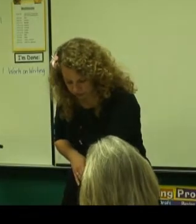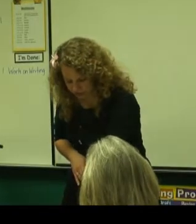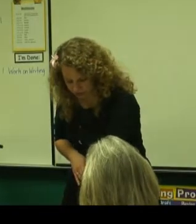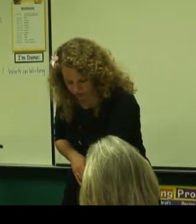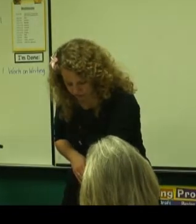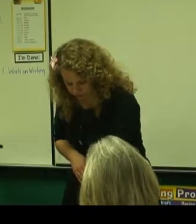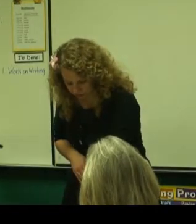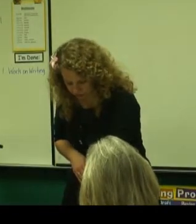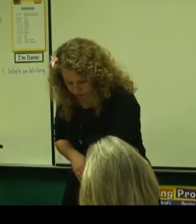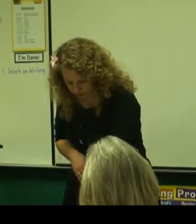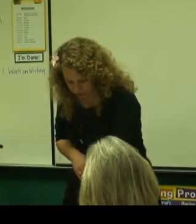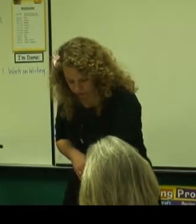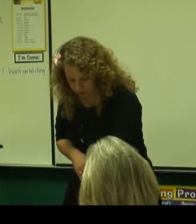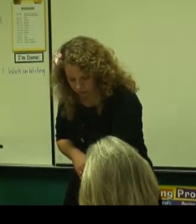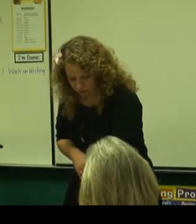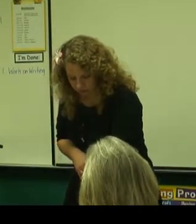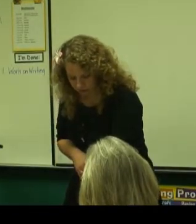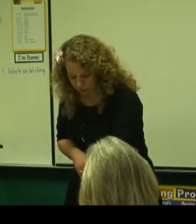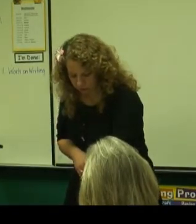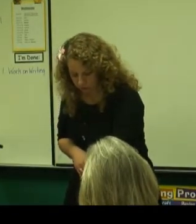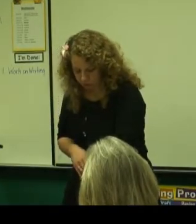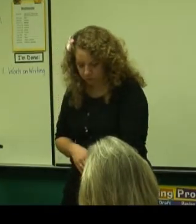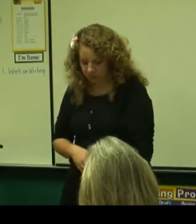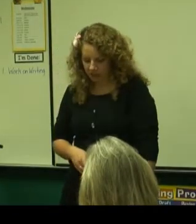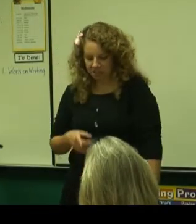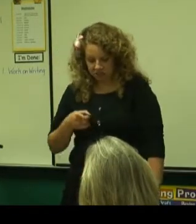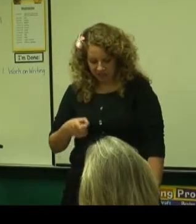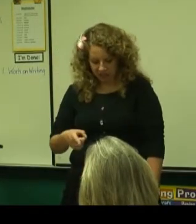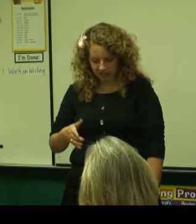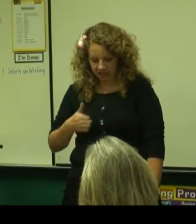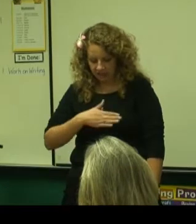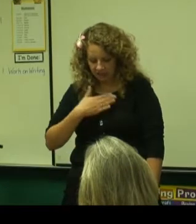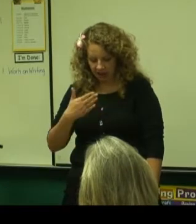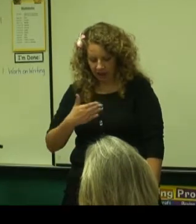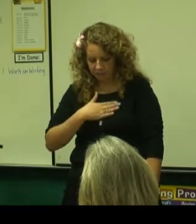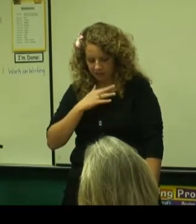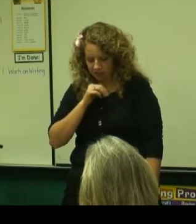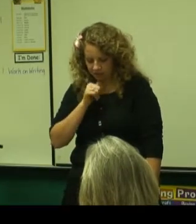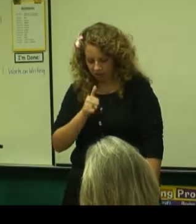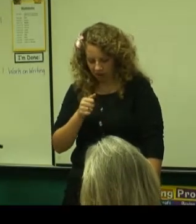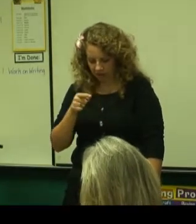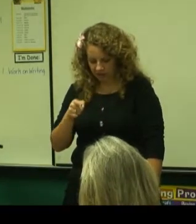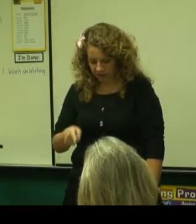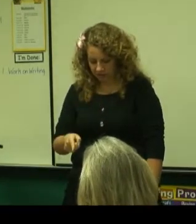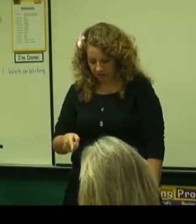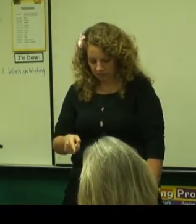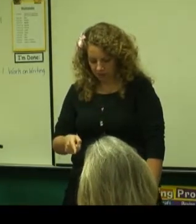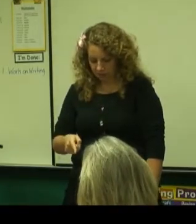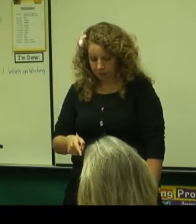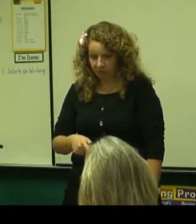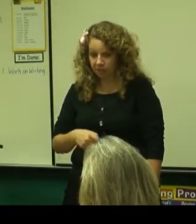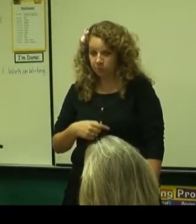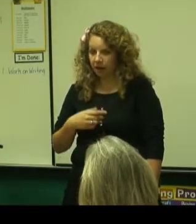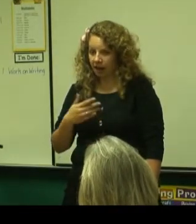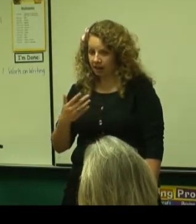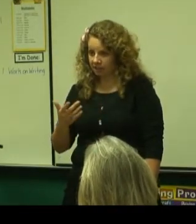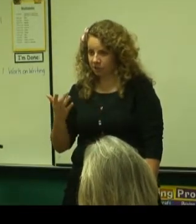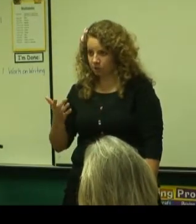just like a negative question. Okay, so those were the signs. He, happy, not he. But because we're asking a